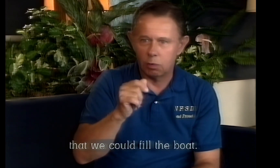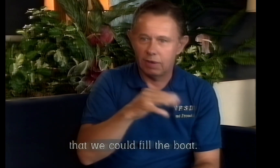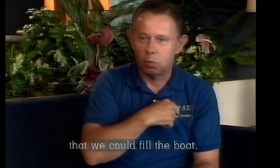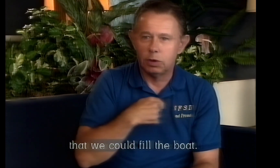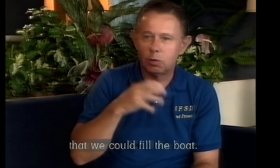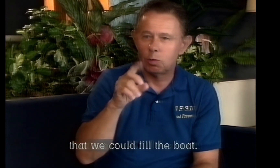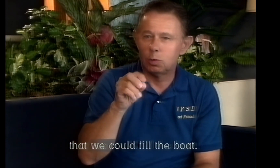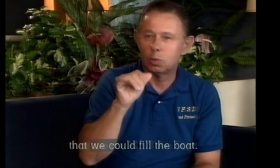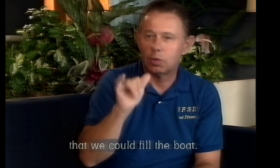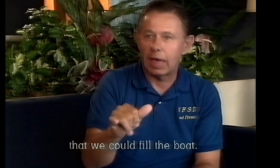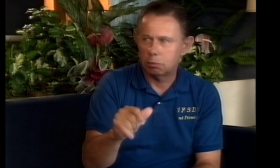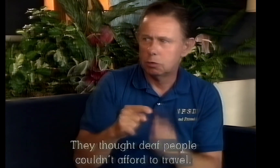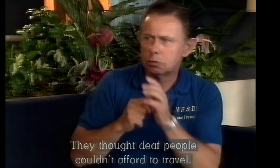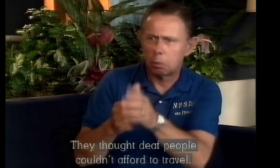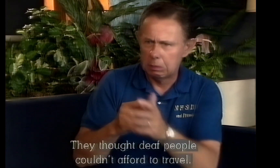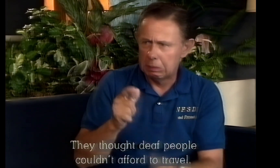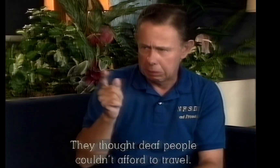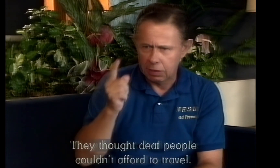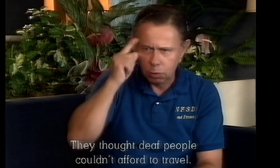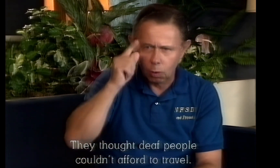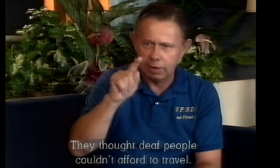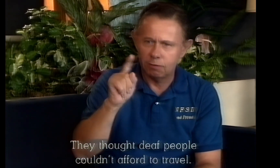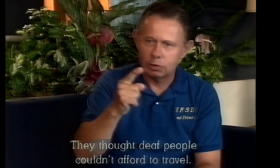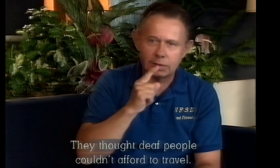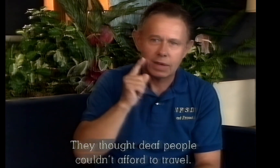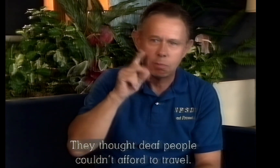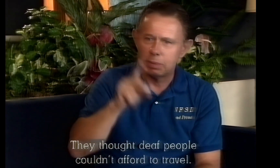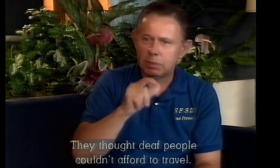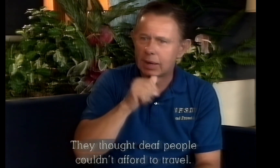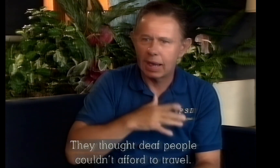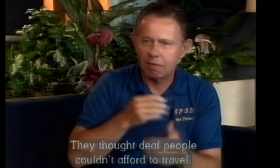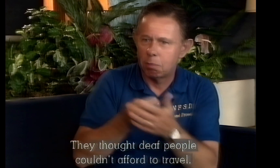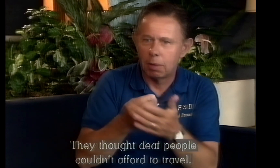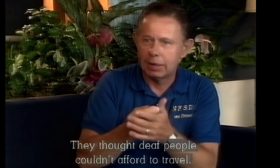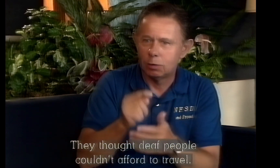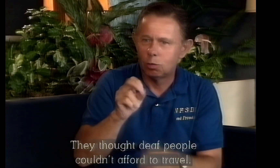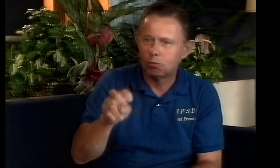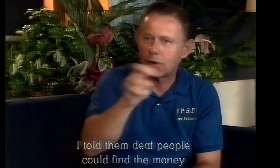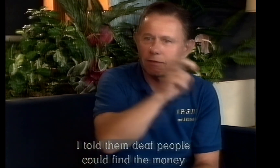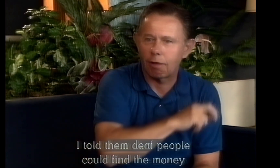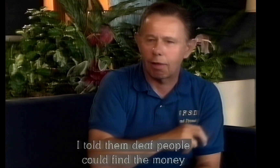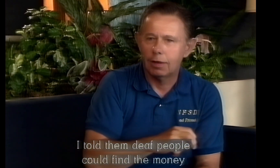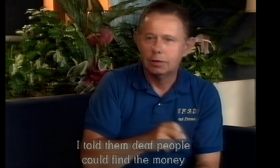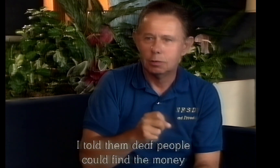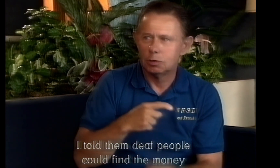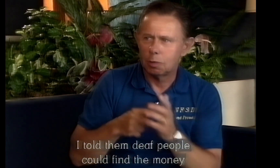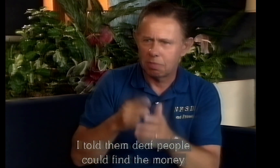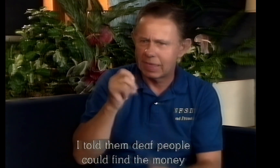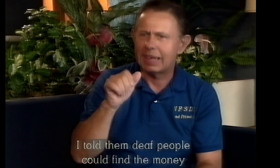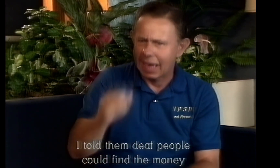They doubted we could do that. They thought deaf people couldn't afford to travel, So I told them that deaf